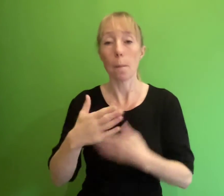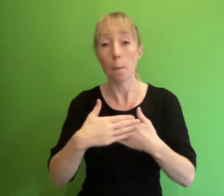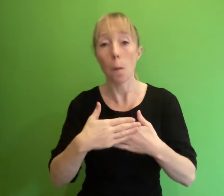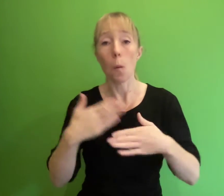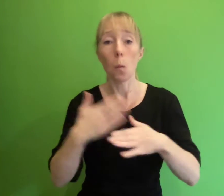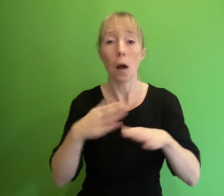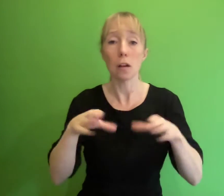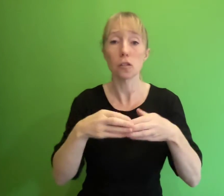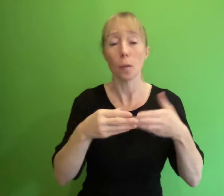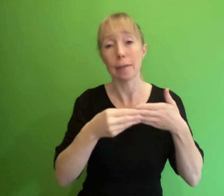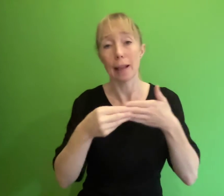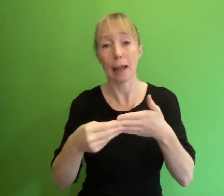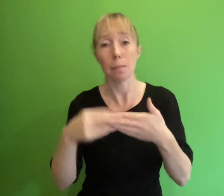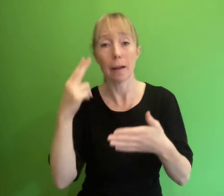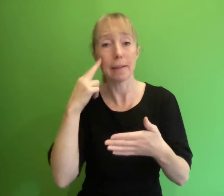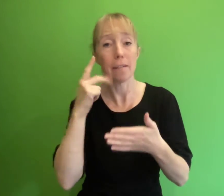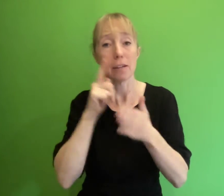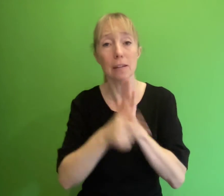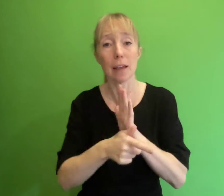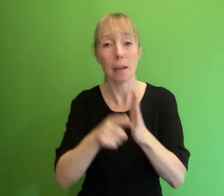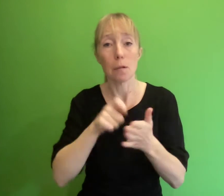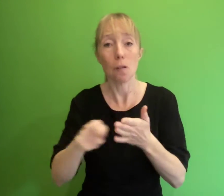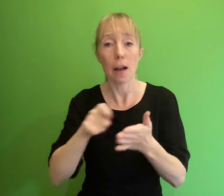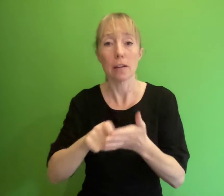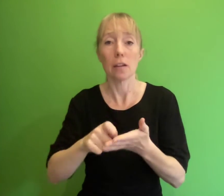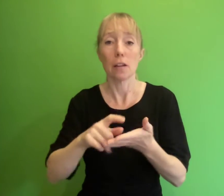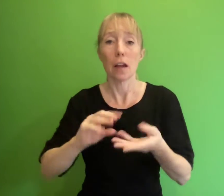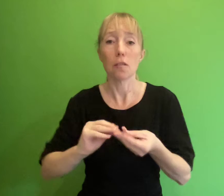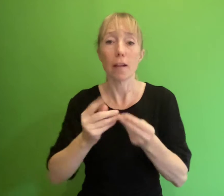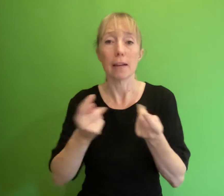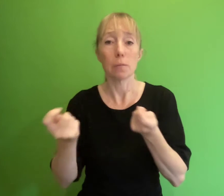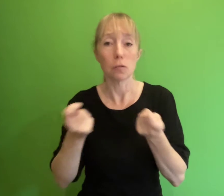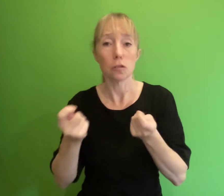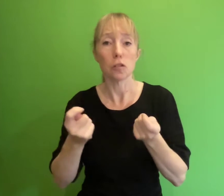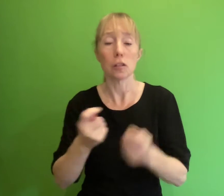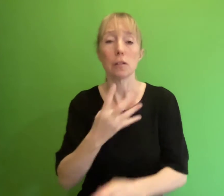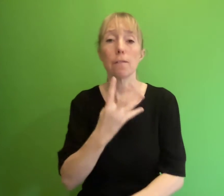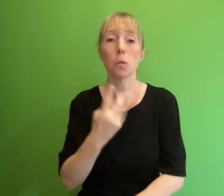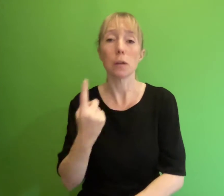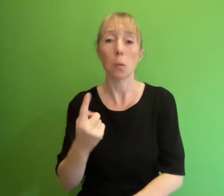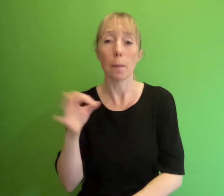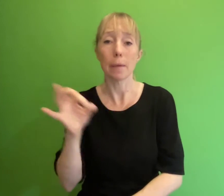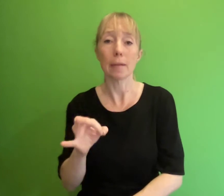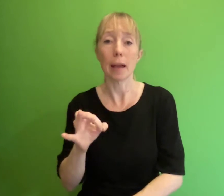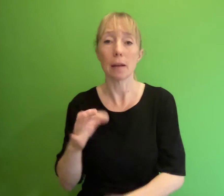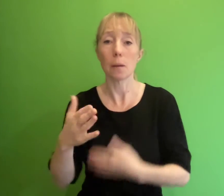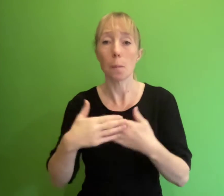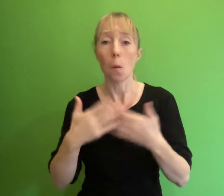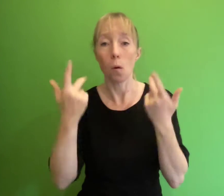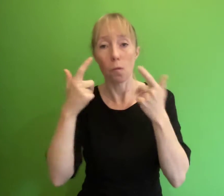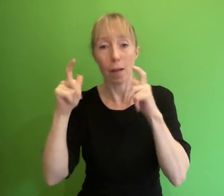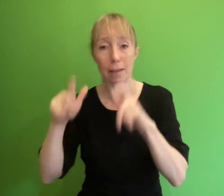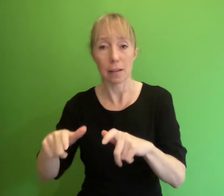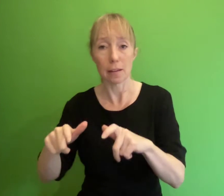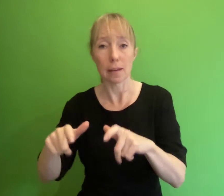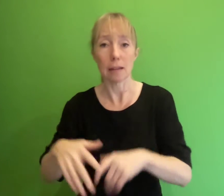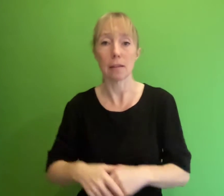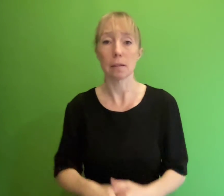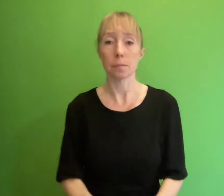deaf and disabled writers and creative producers, and 41% more residencies. Just